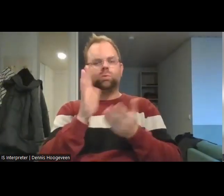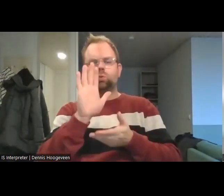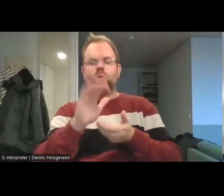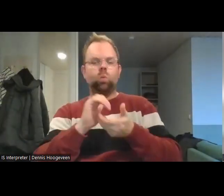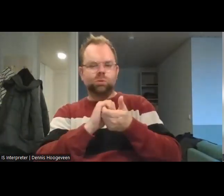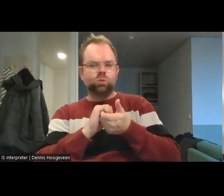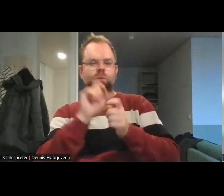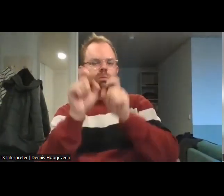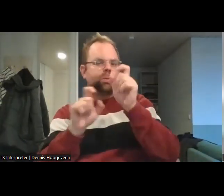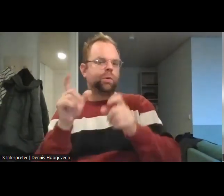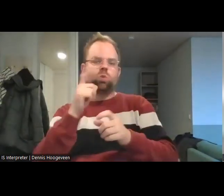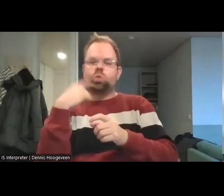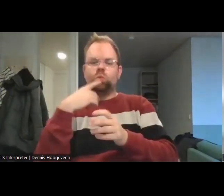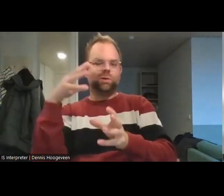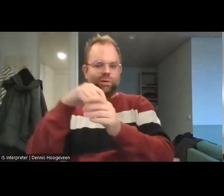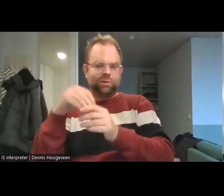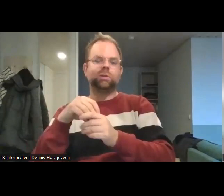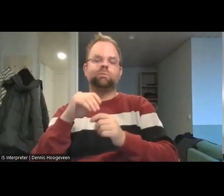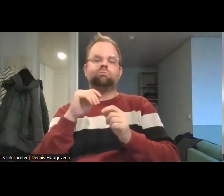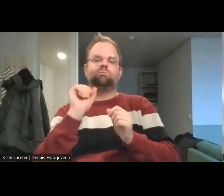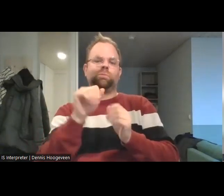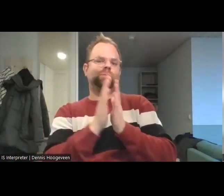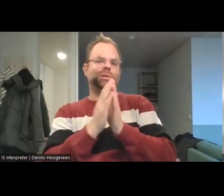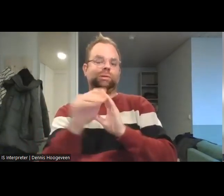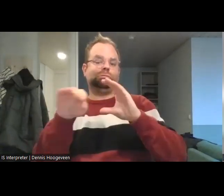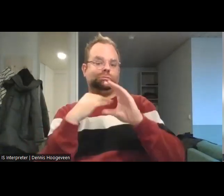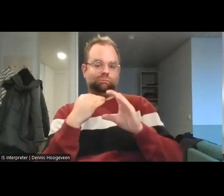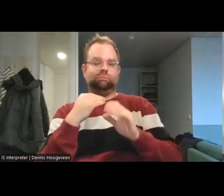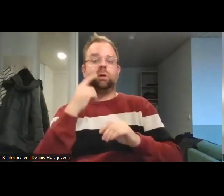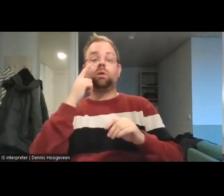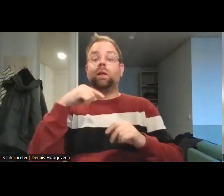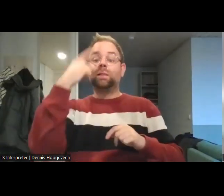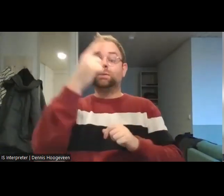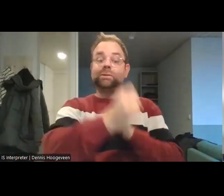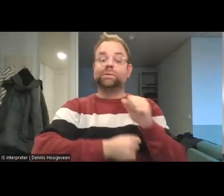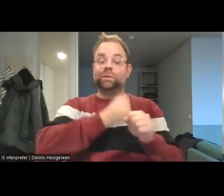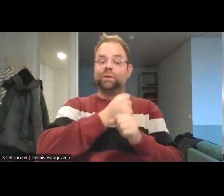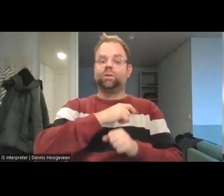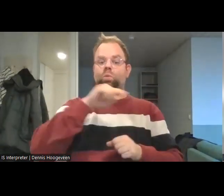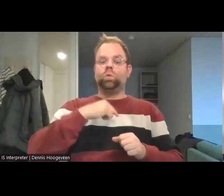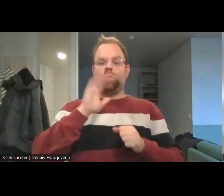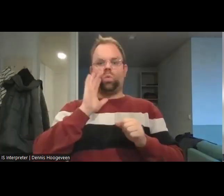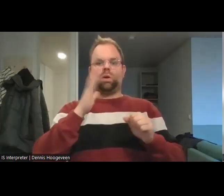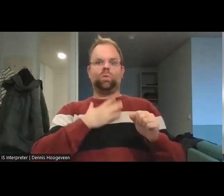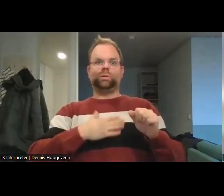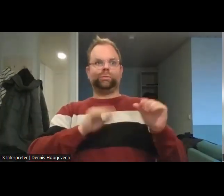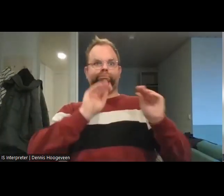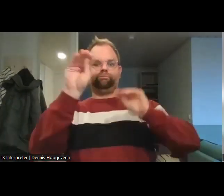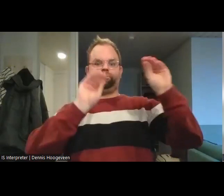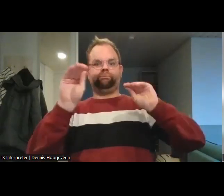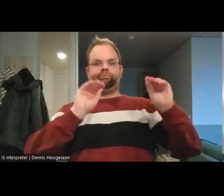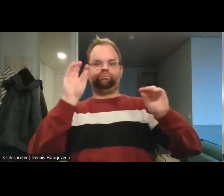representative capacity for or persons with disabilities into the GRF. So please share with that.